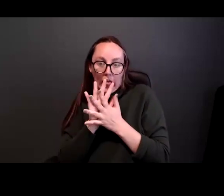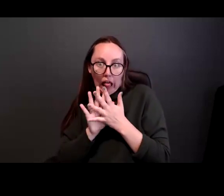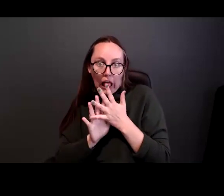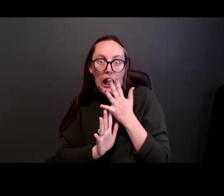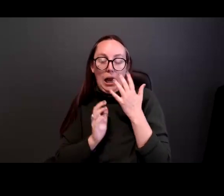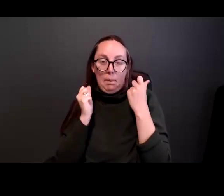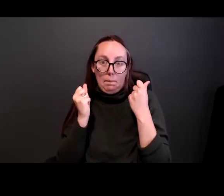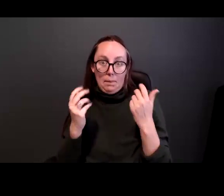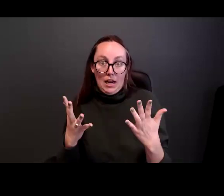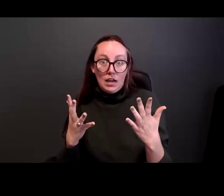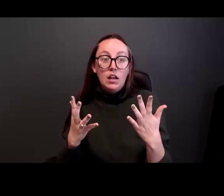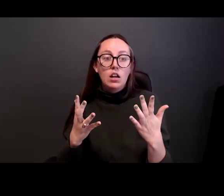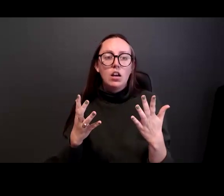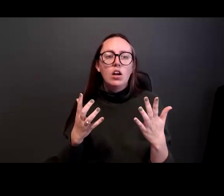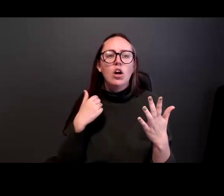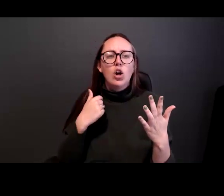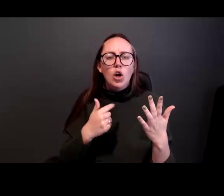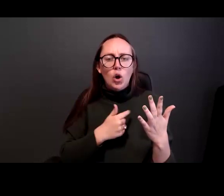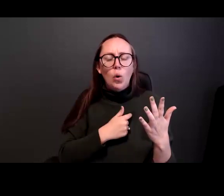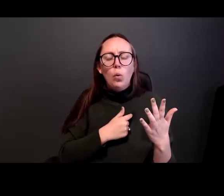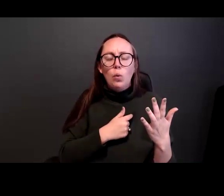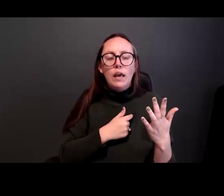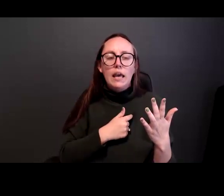get lulled into thinking that certain things are